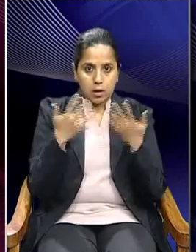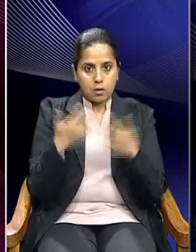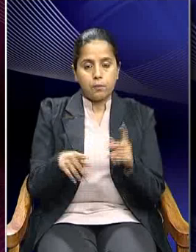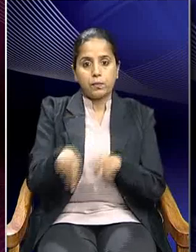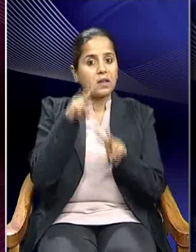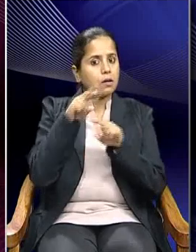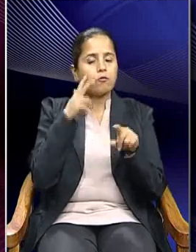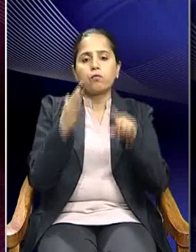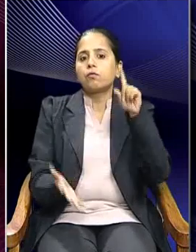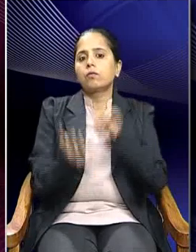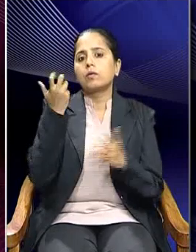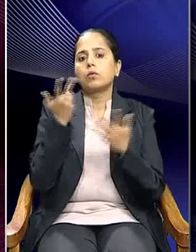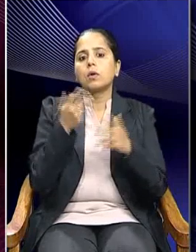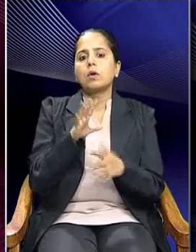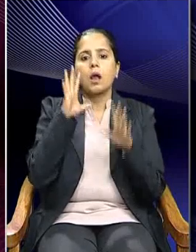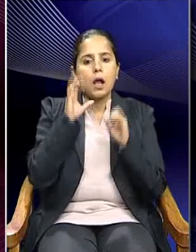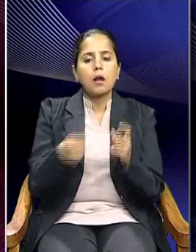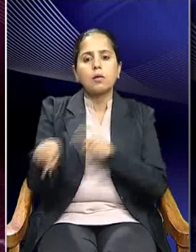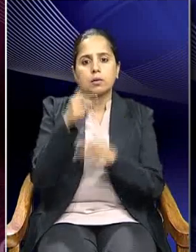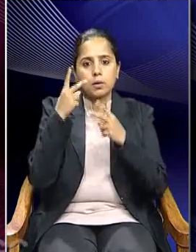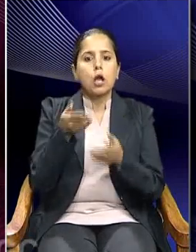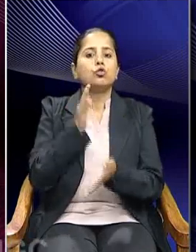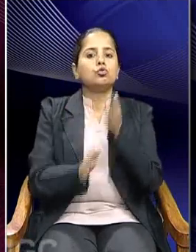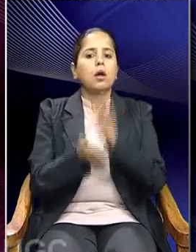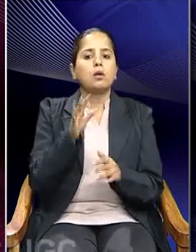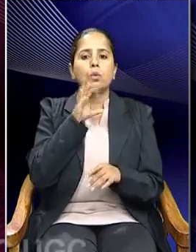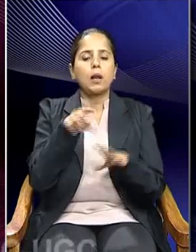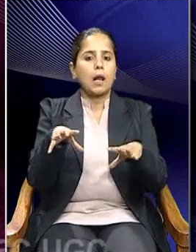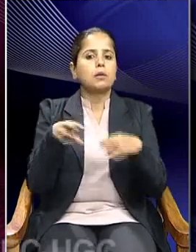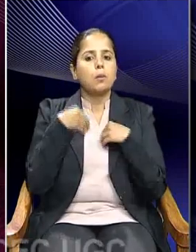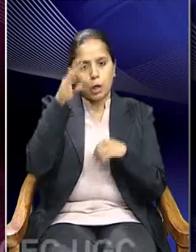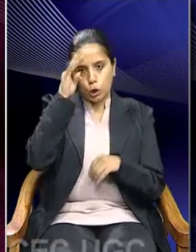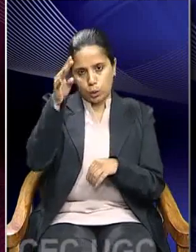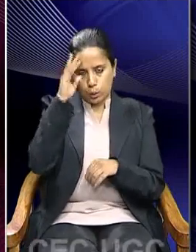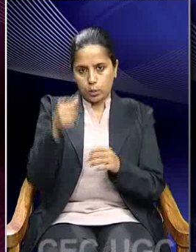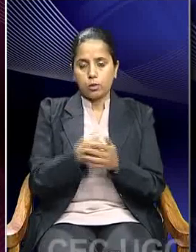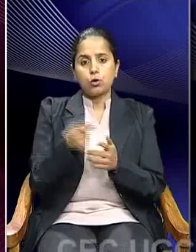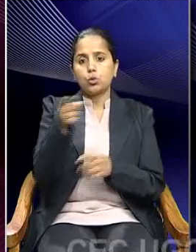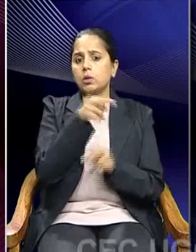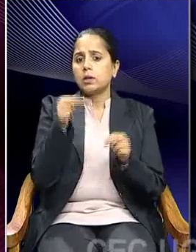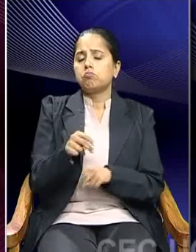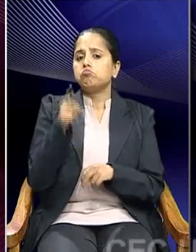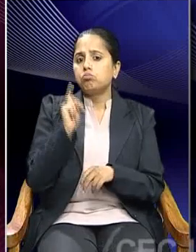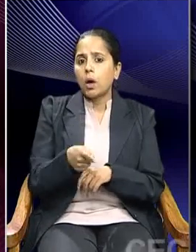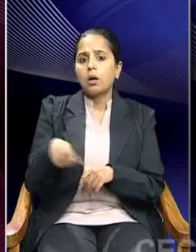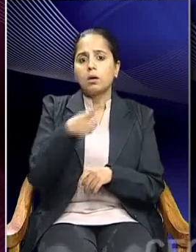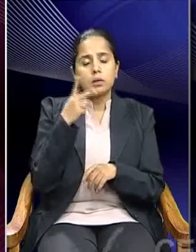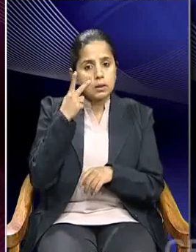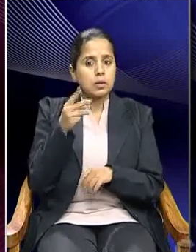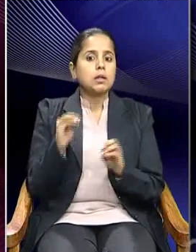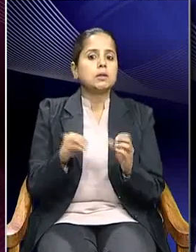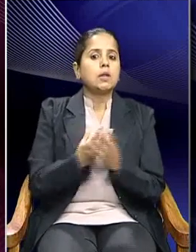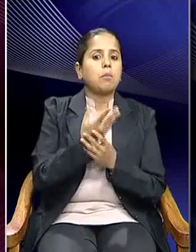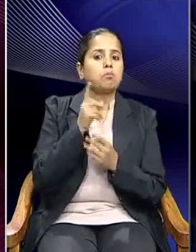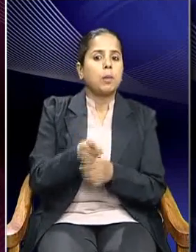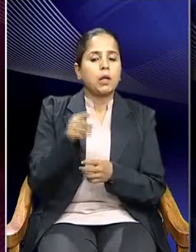research finding then confirm or challenge the accepted theories. So you need to kind of also begin with